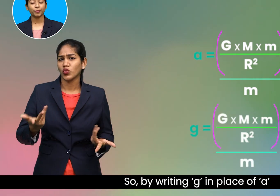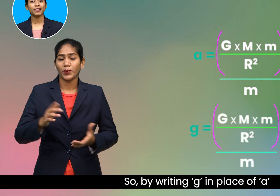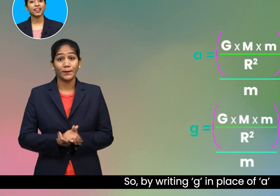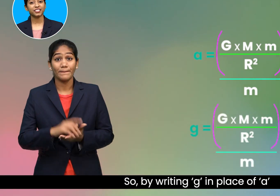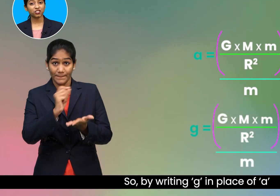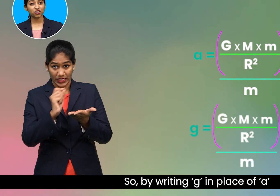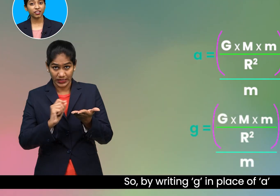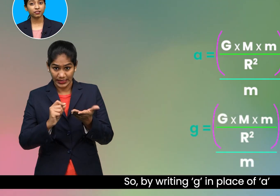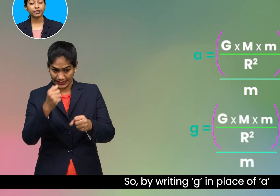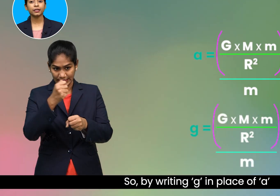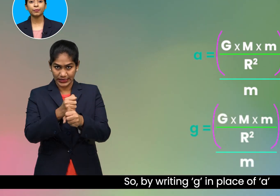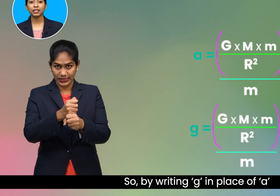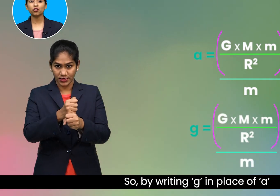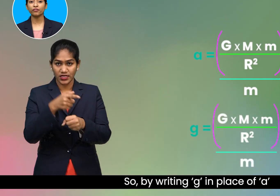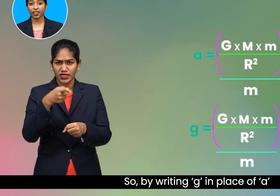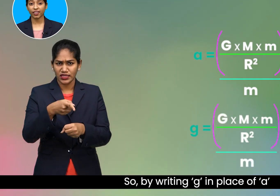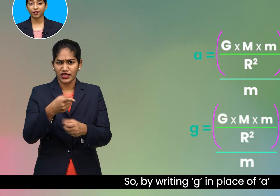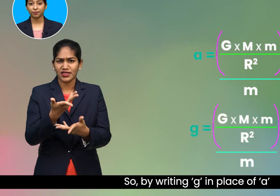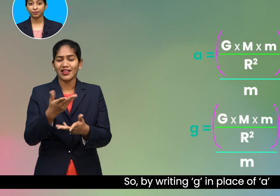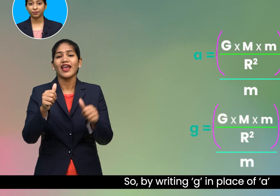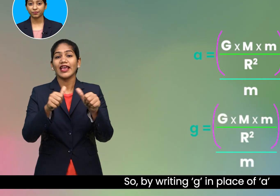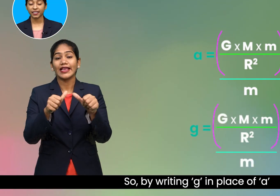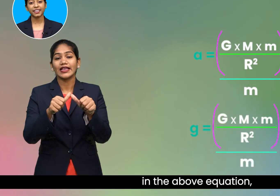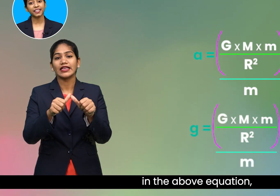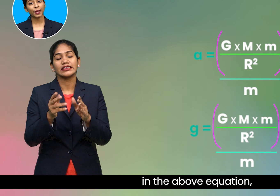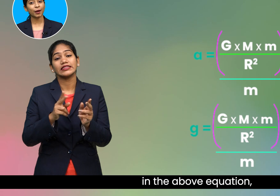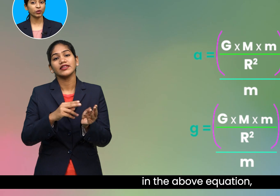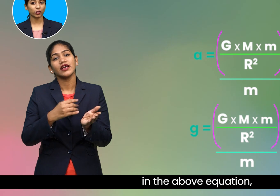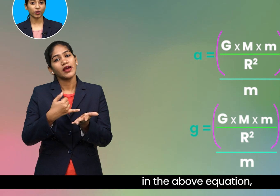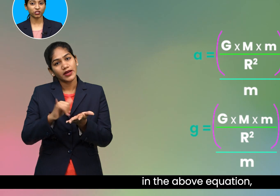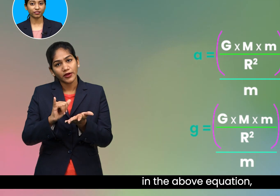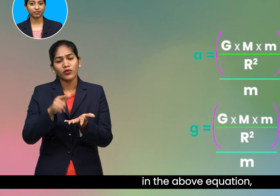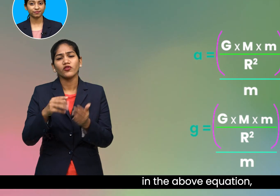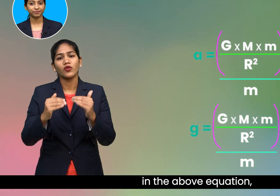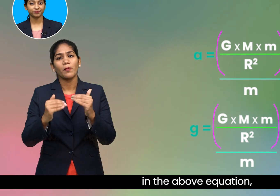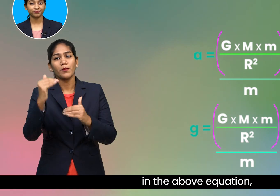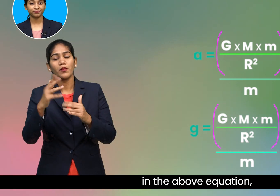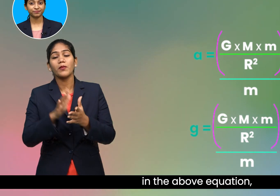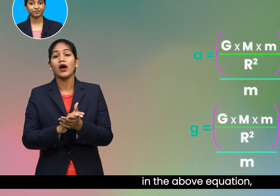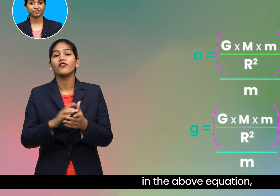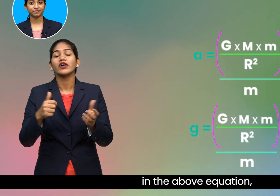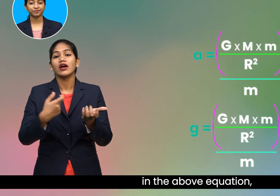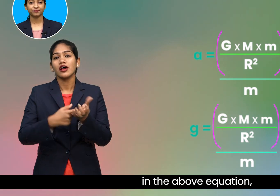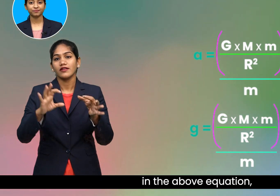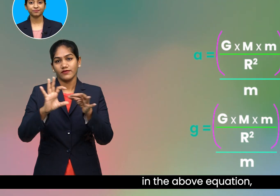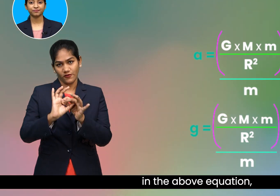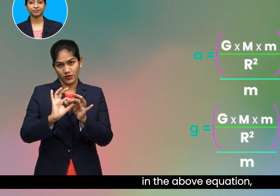So, by writing G in the place of A in the above equation,